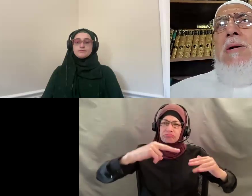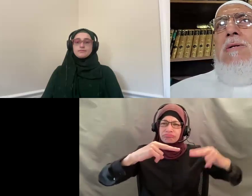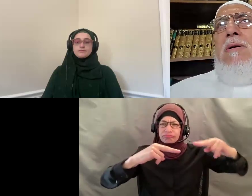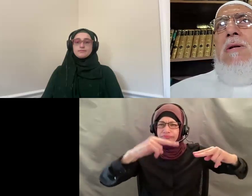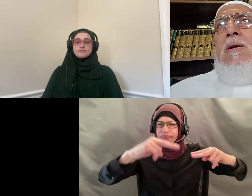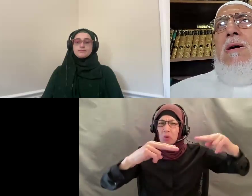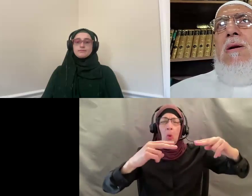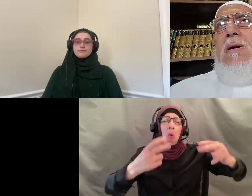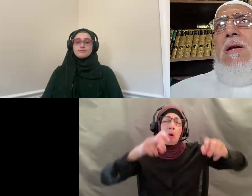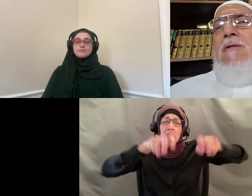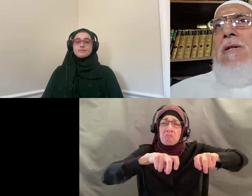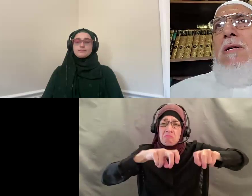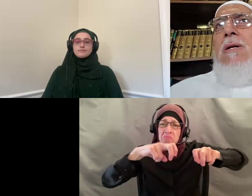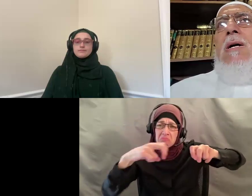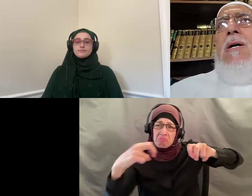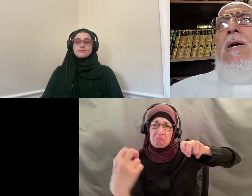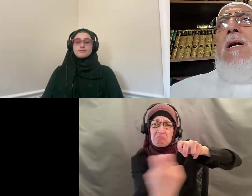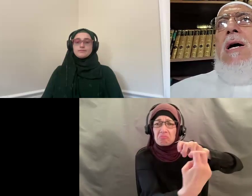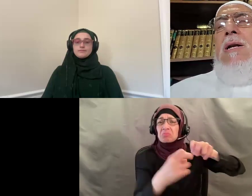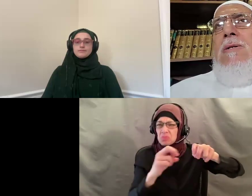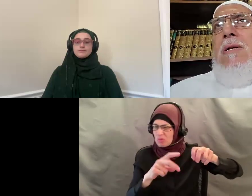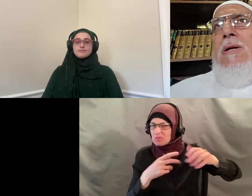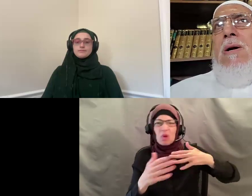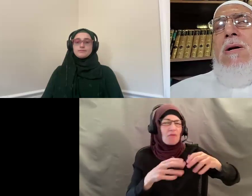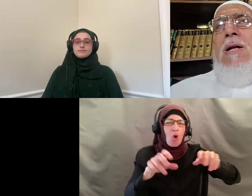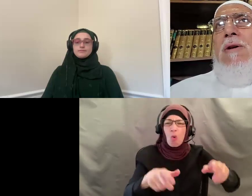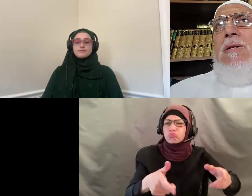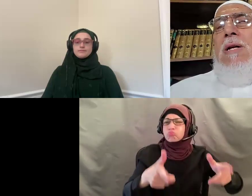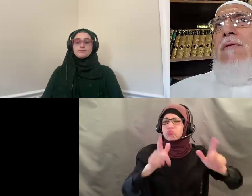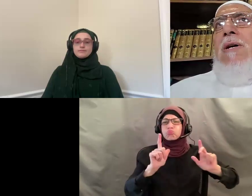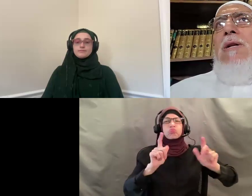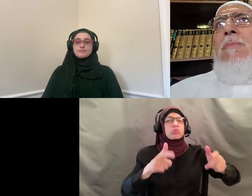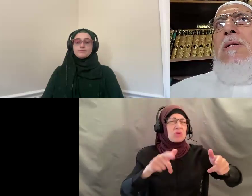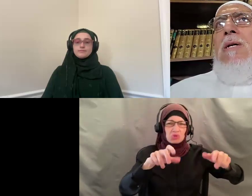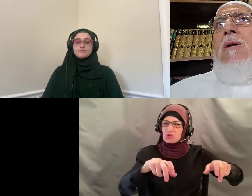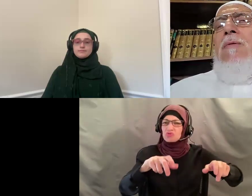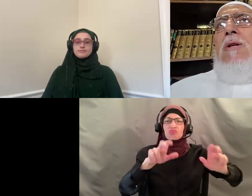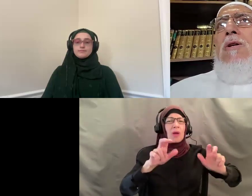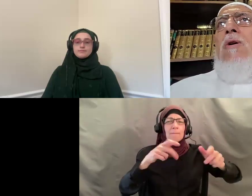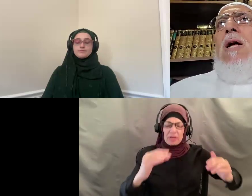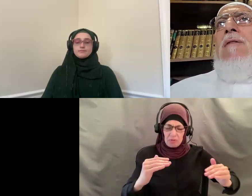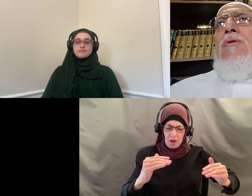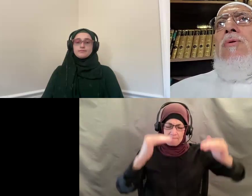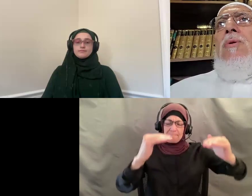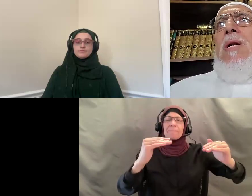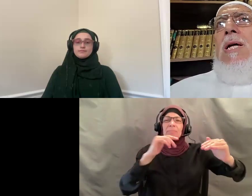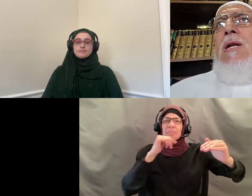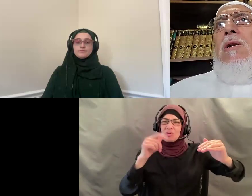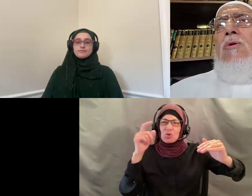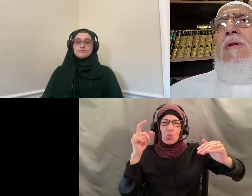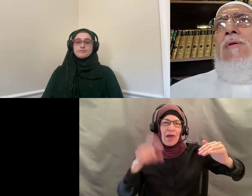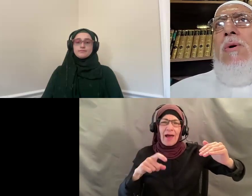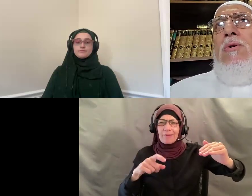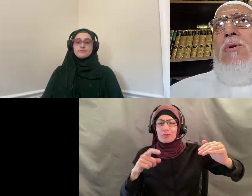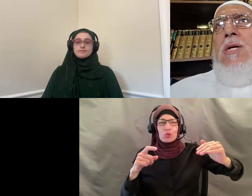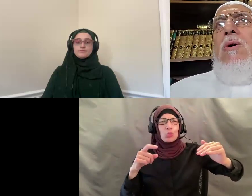and chairs that are elevated, recliners that are elevated. Elevated means you don't have to lean